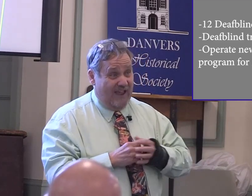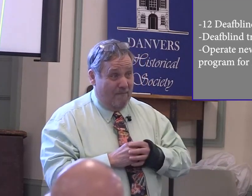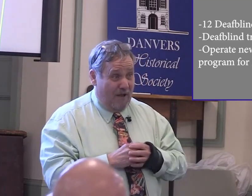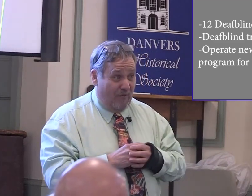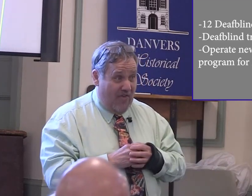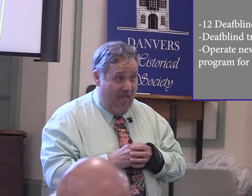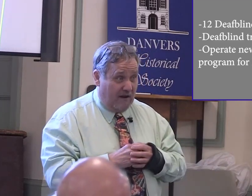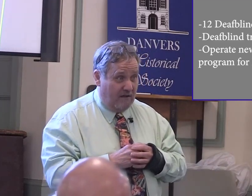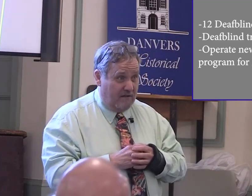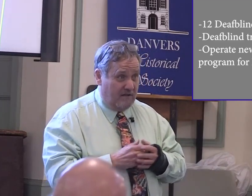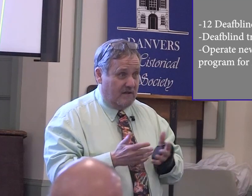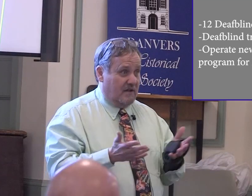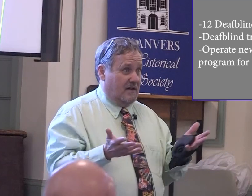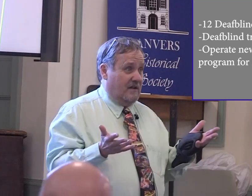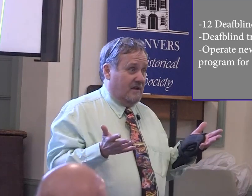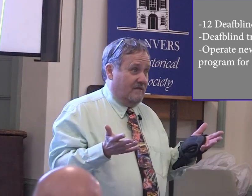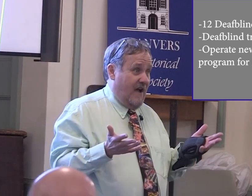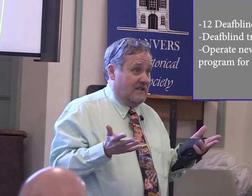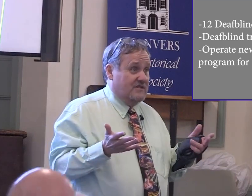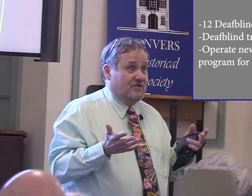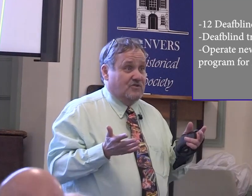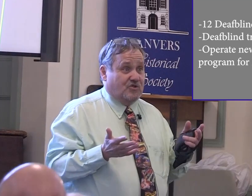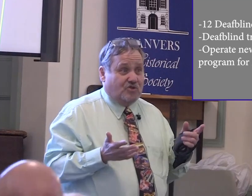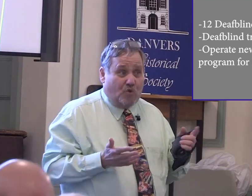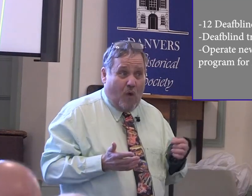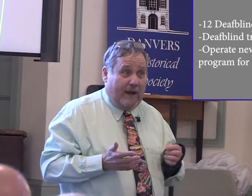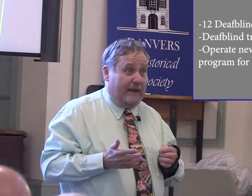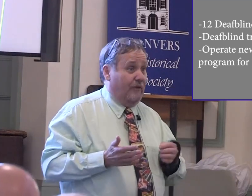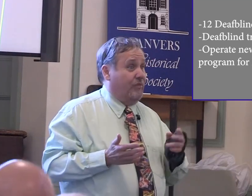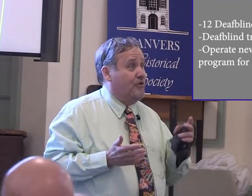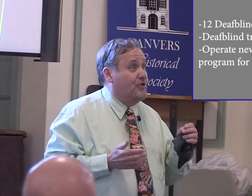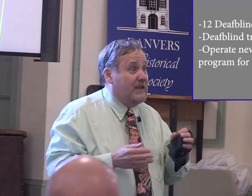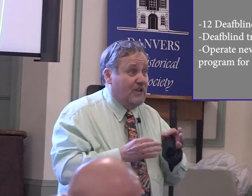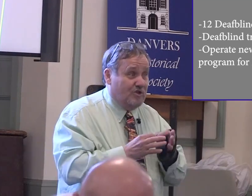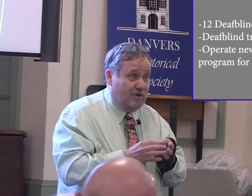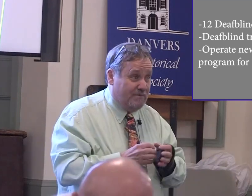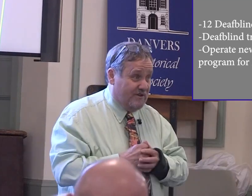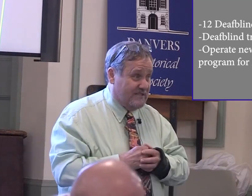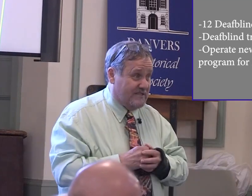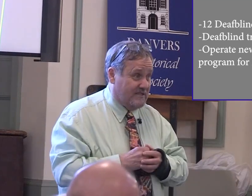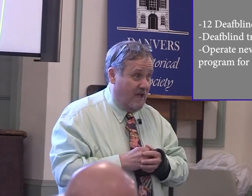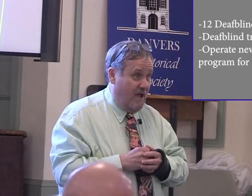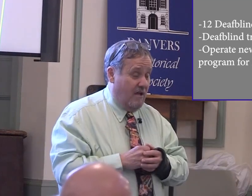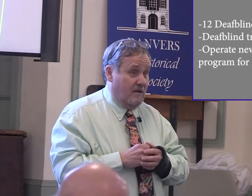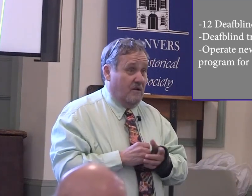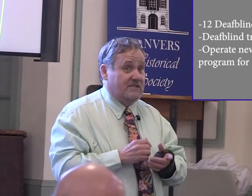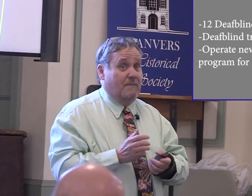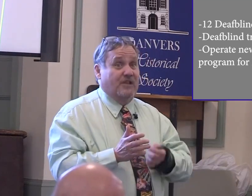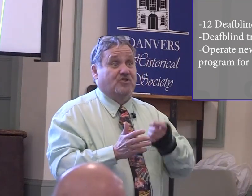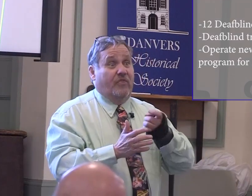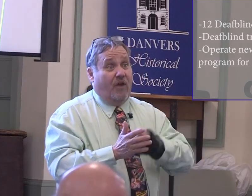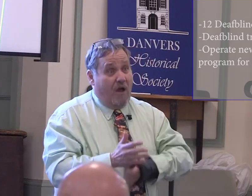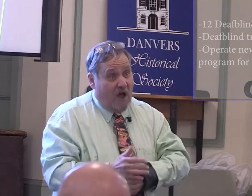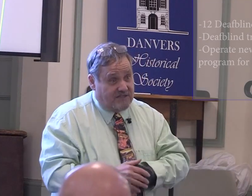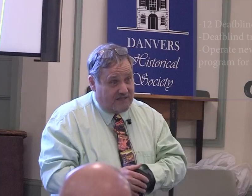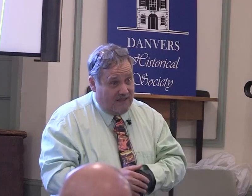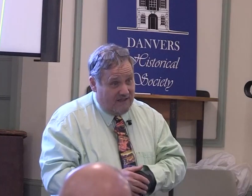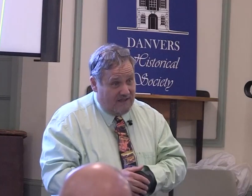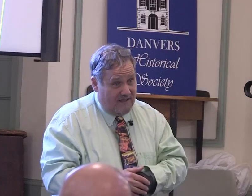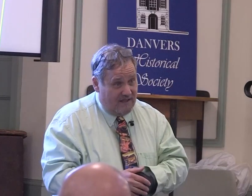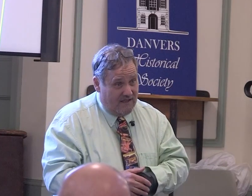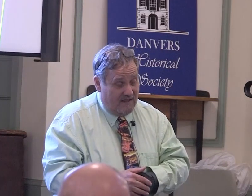you think about that, finding 20, 30 interpreters, not to mention the